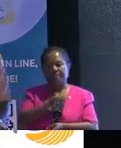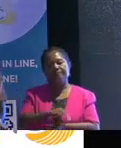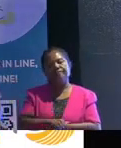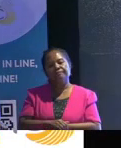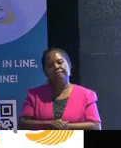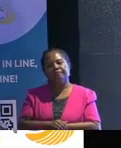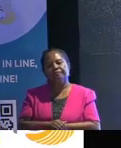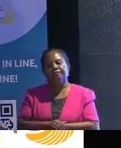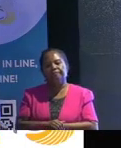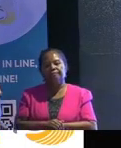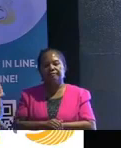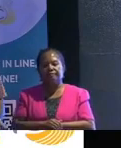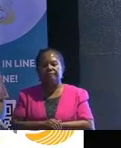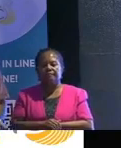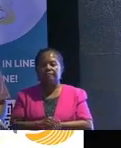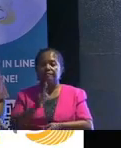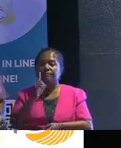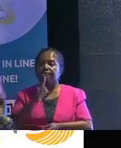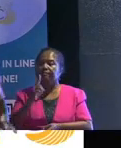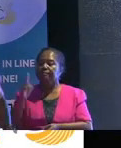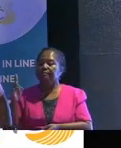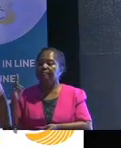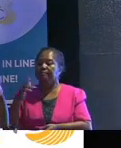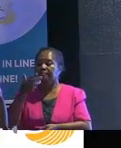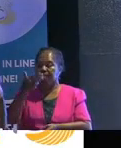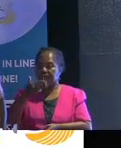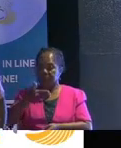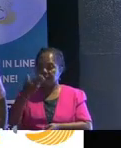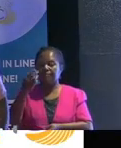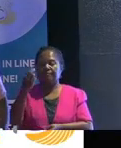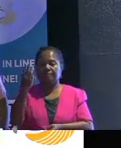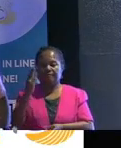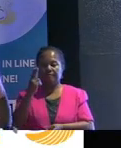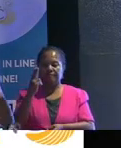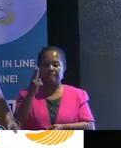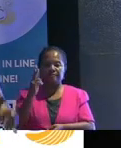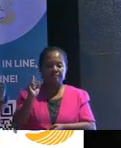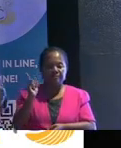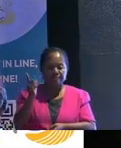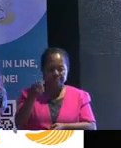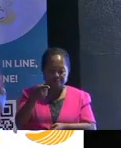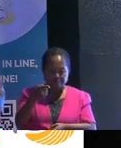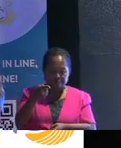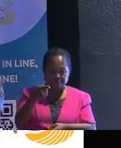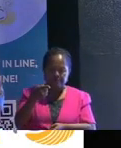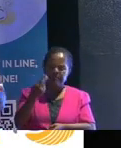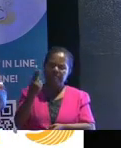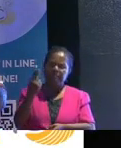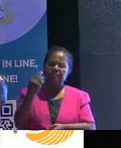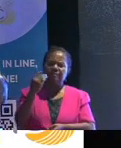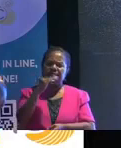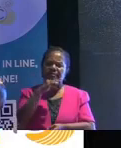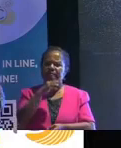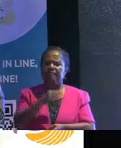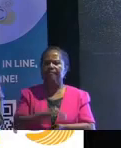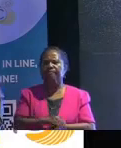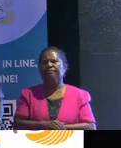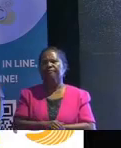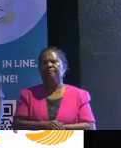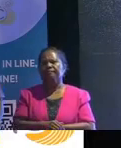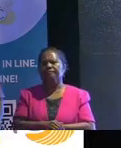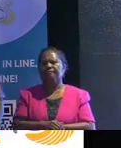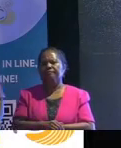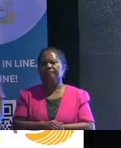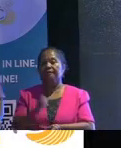was incurred prior to 1/1/93 was 2,200 kina. 2,200 kina is coming out from that